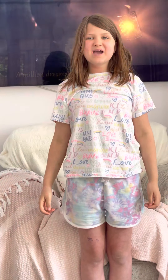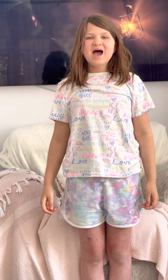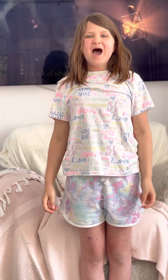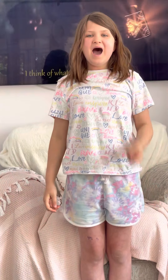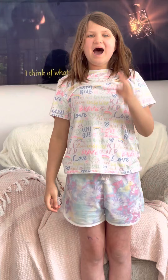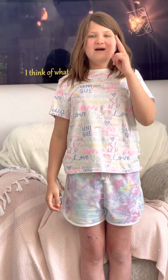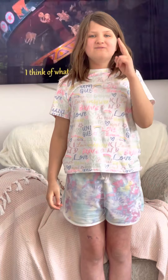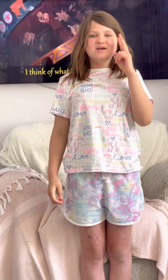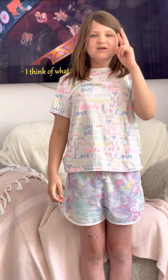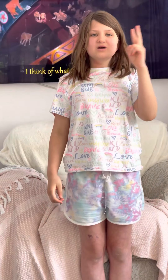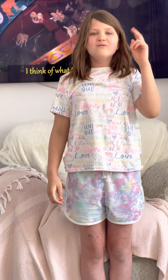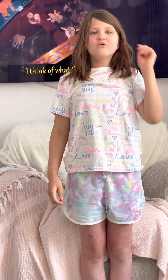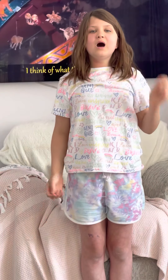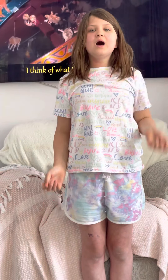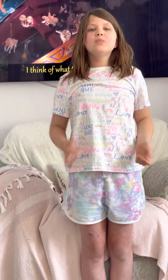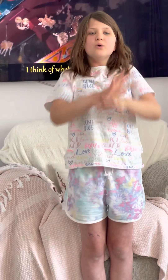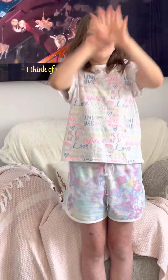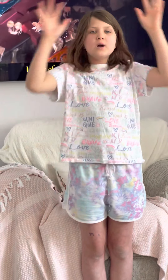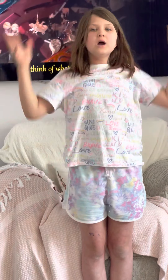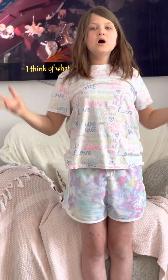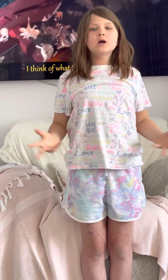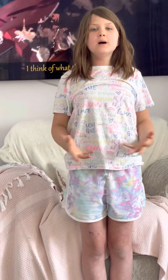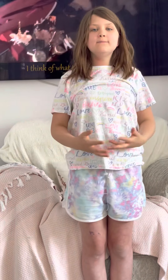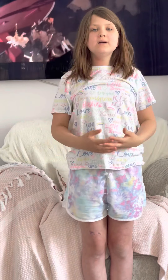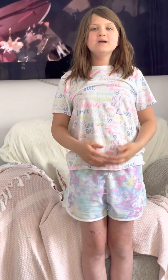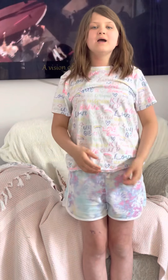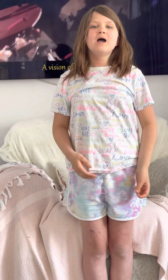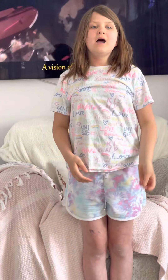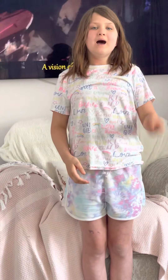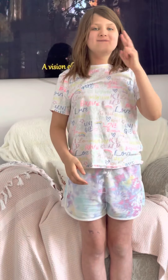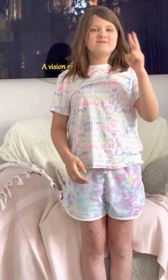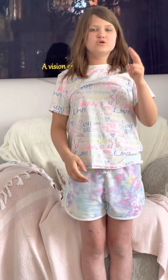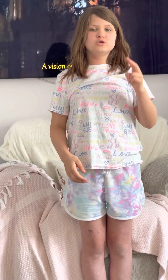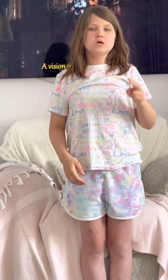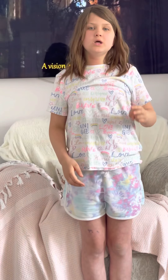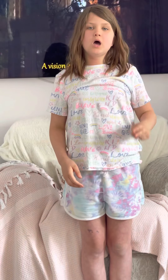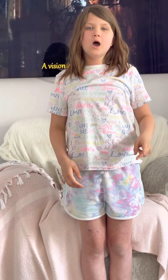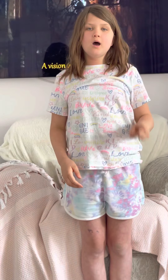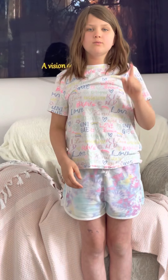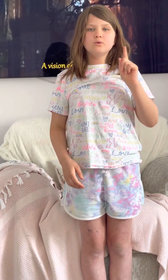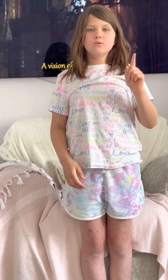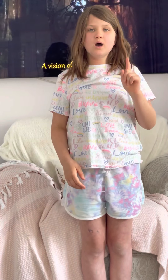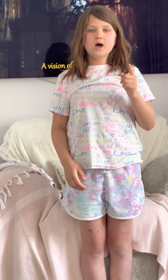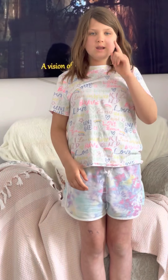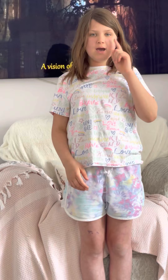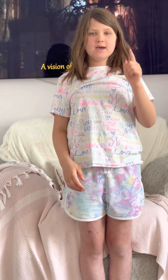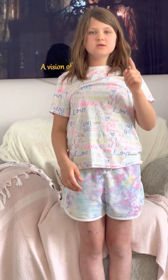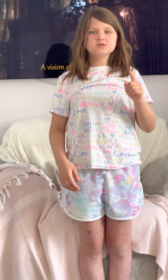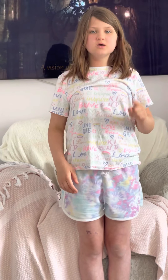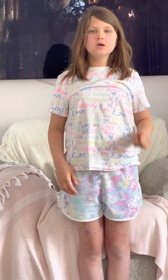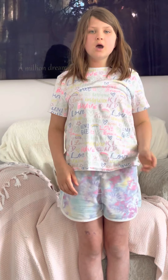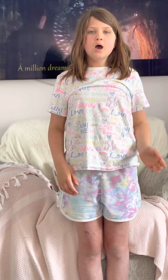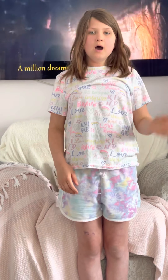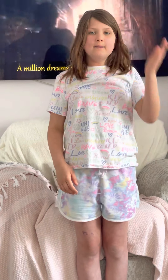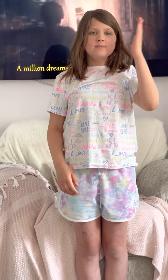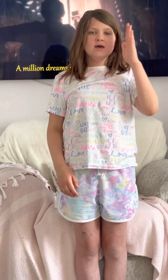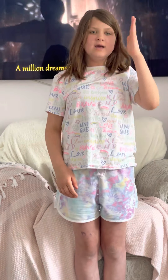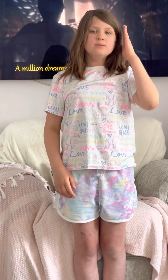I think of what the world could be, a vision of the one I see. A million